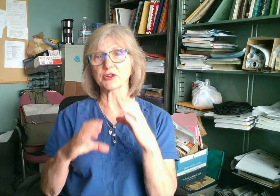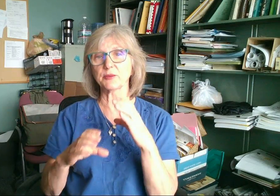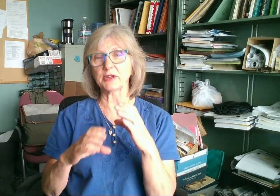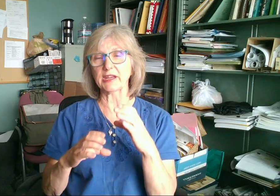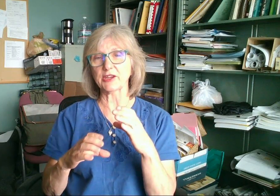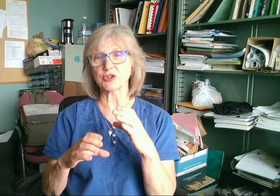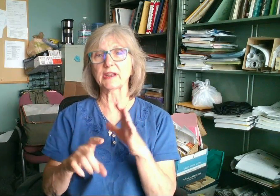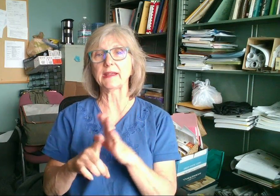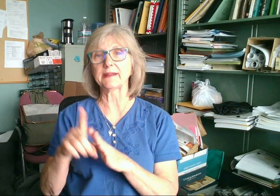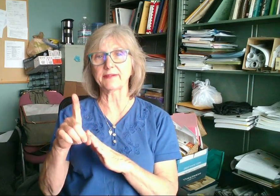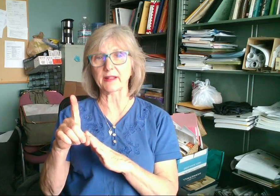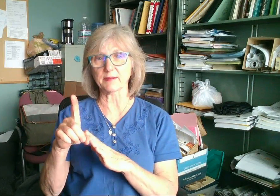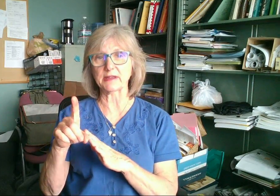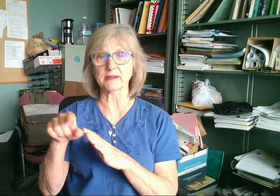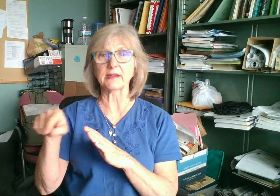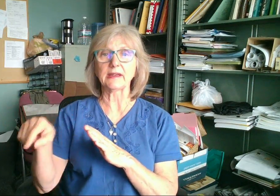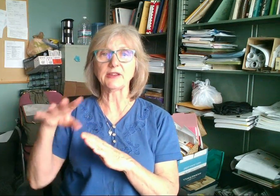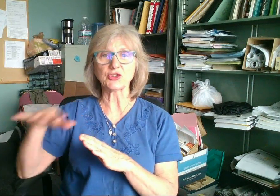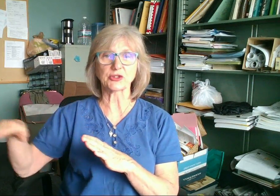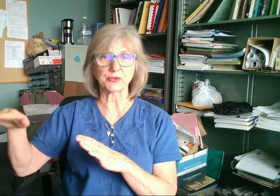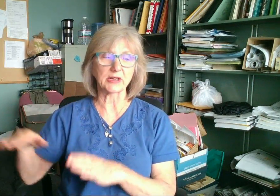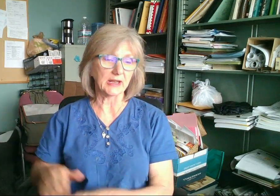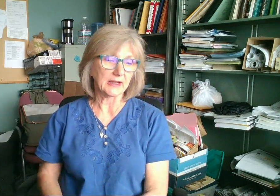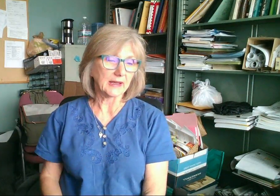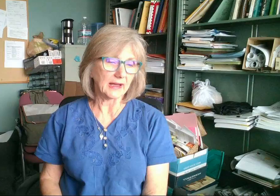and communication development in children.